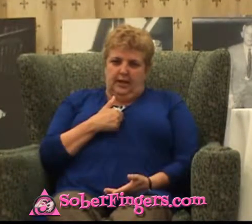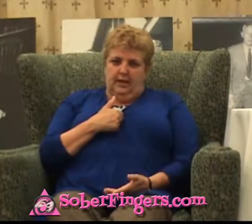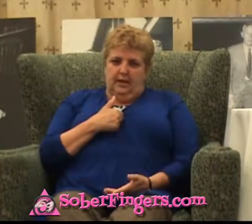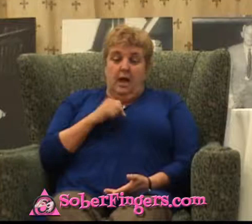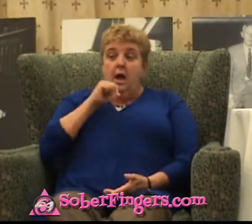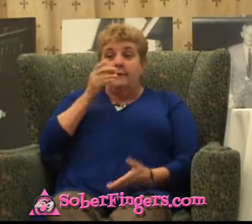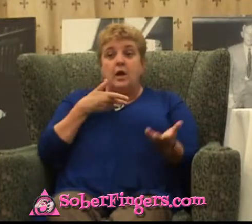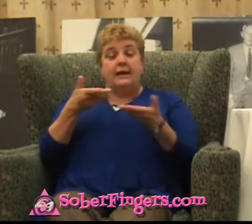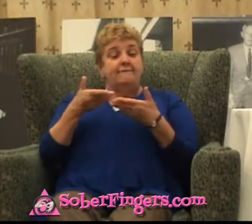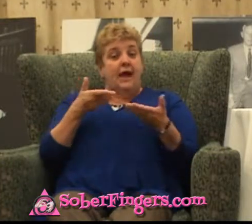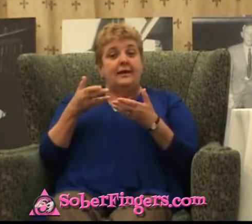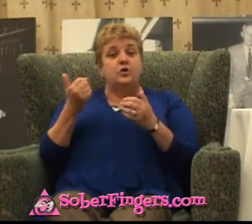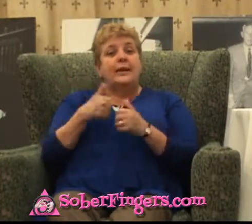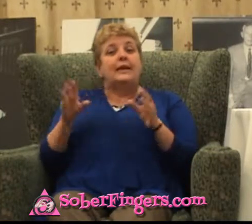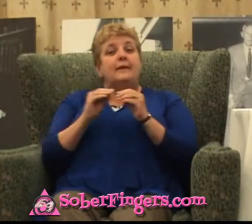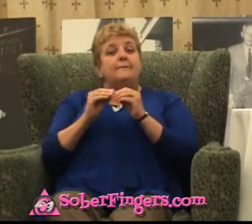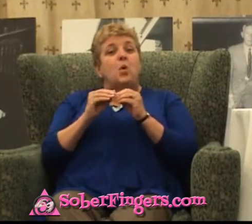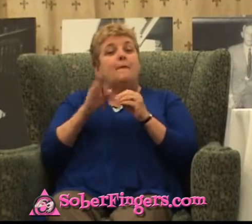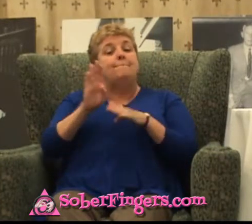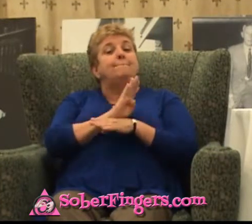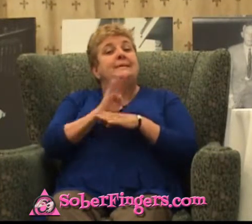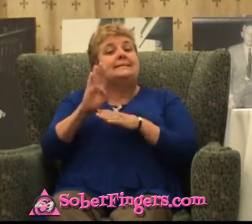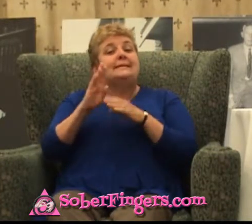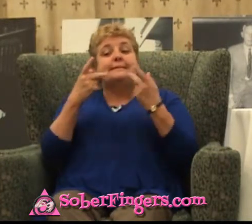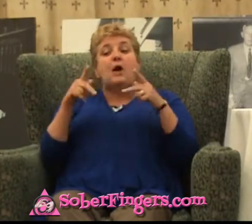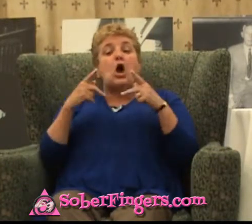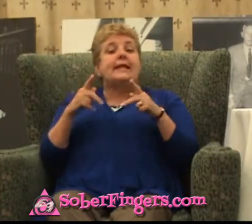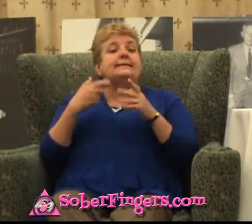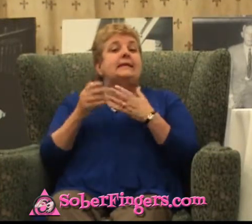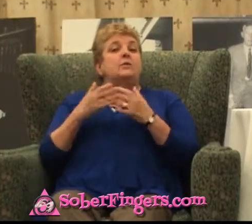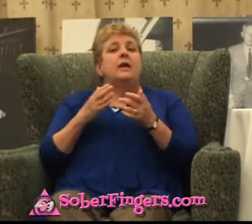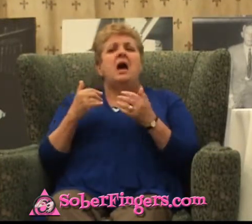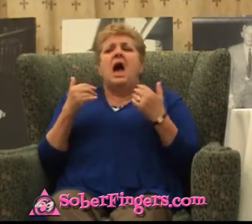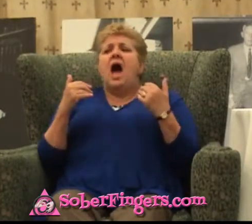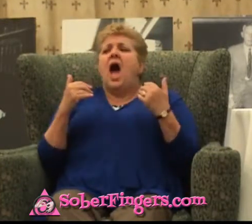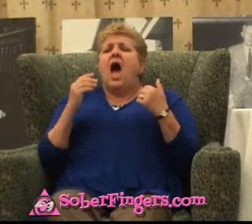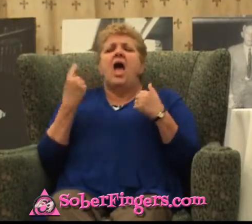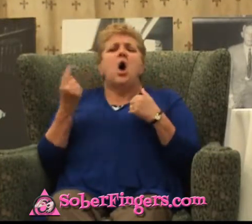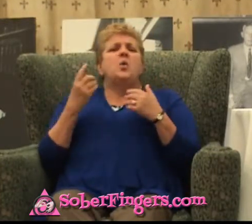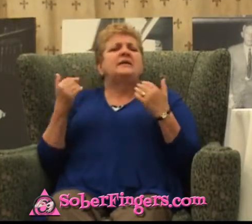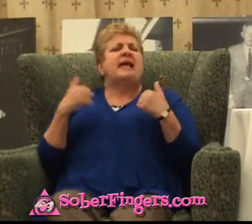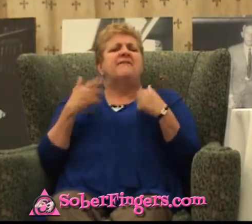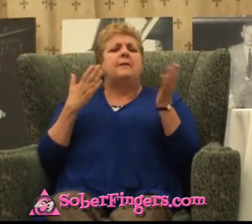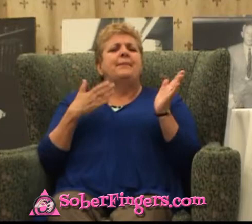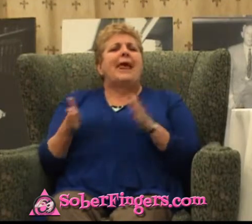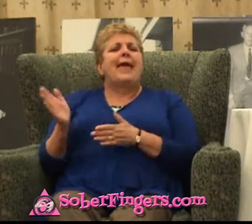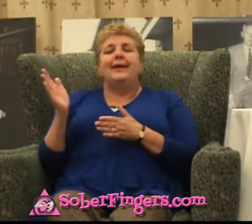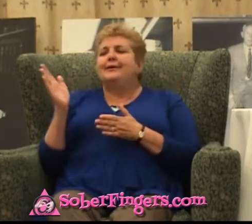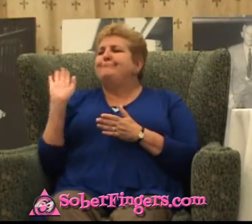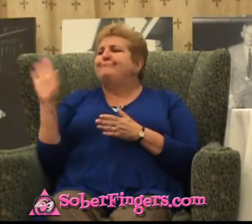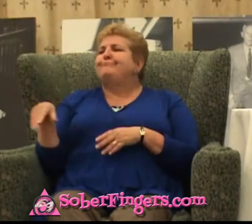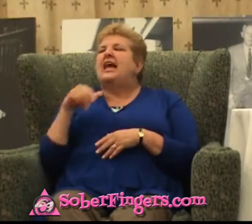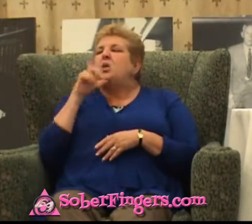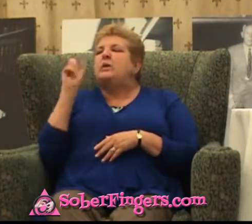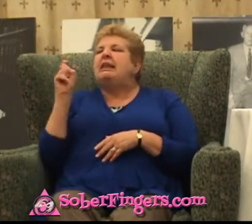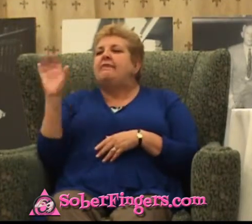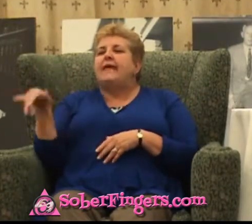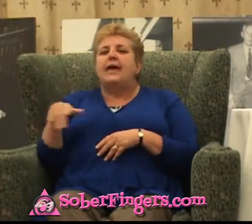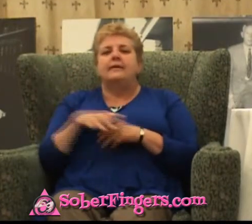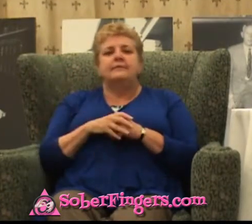business cocktail parties, but that's okay because I'm a good alcoholic. I've always got a plan. Not only am I living under that illusion our book talks about, I'm living under that